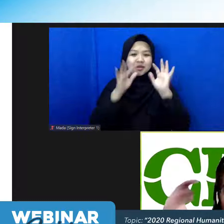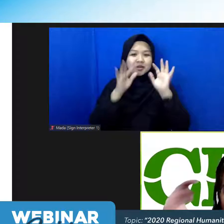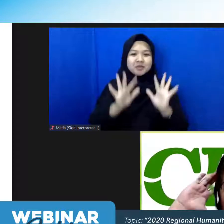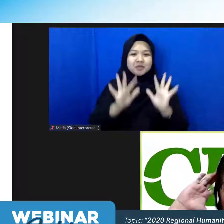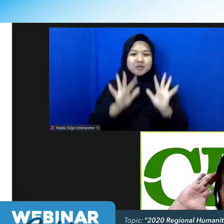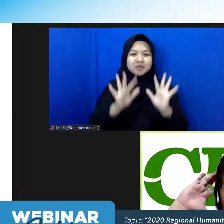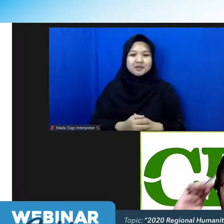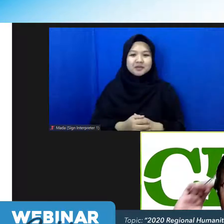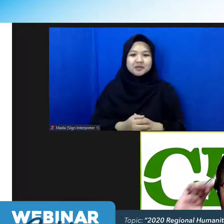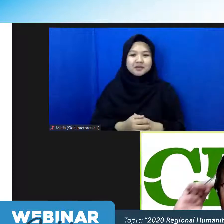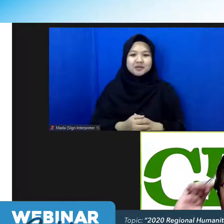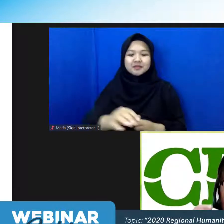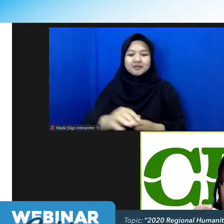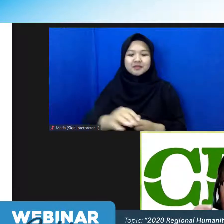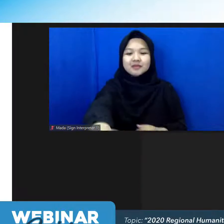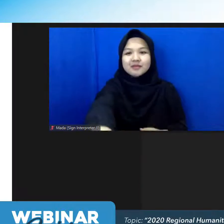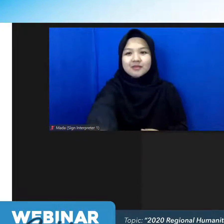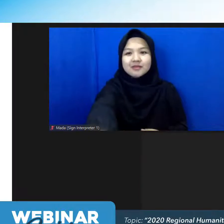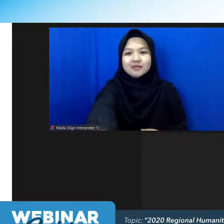Very